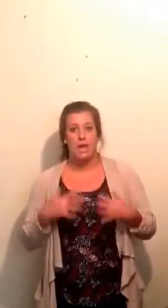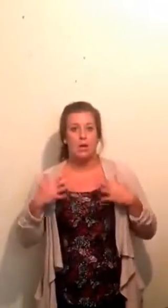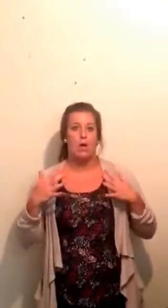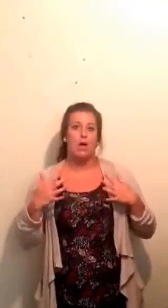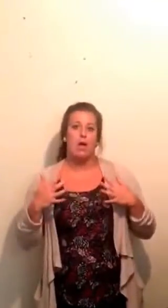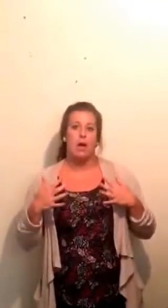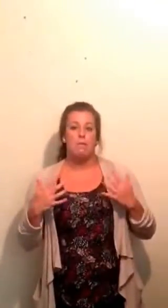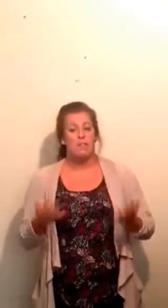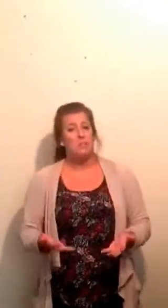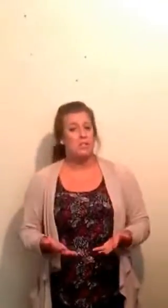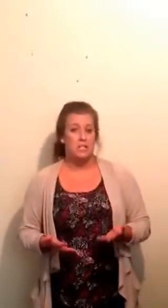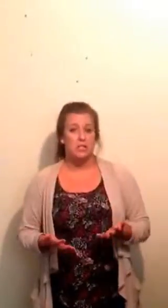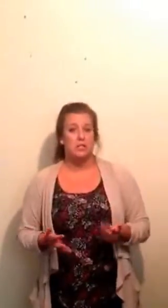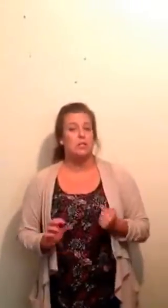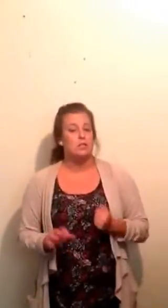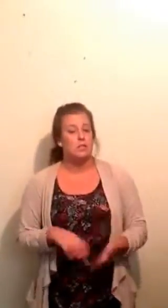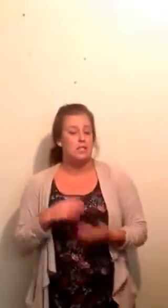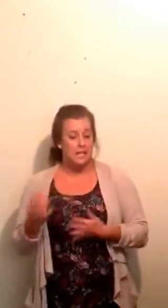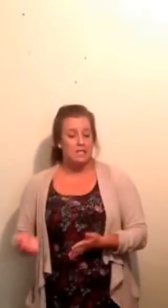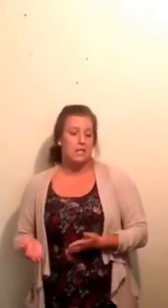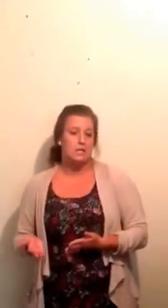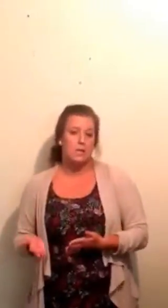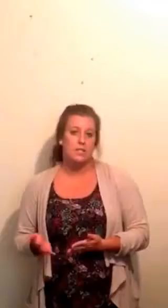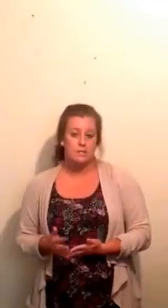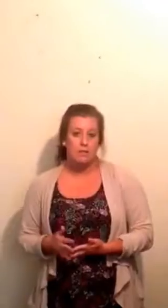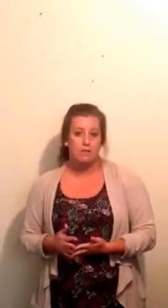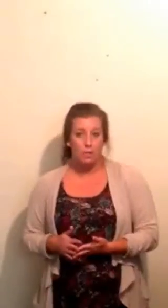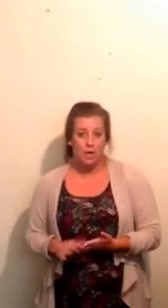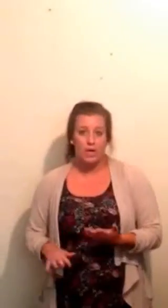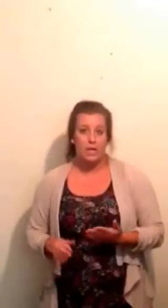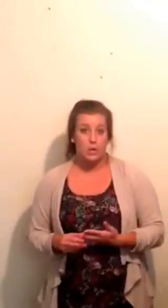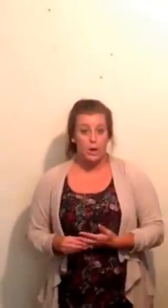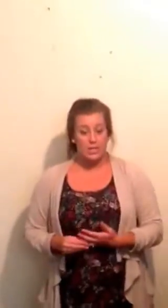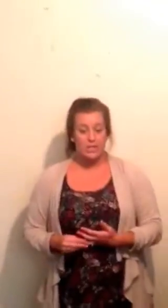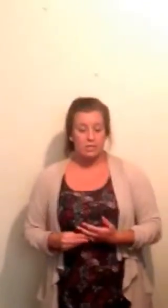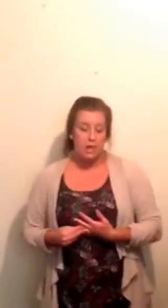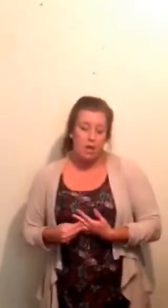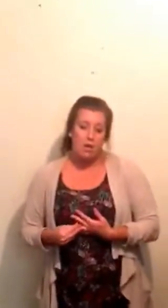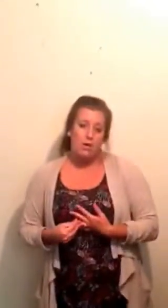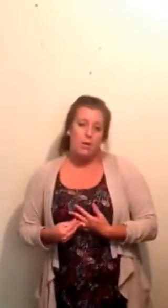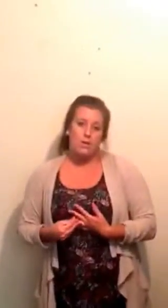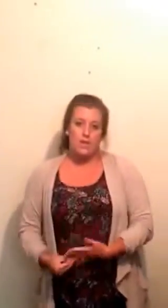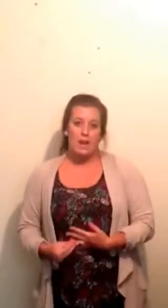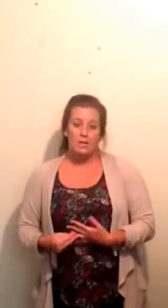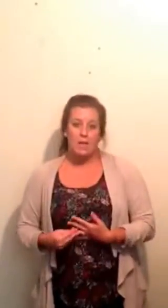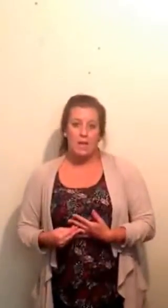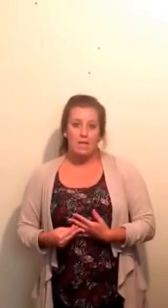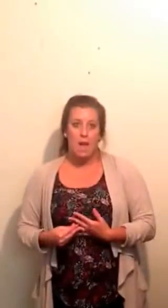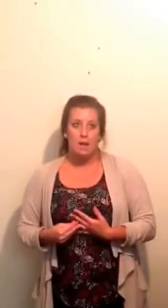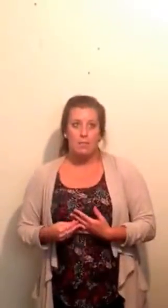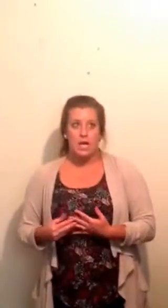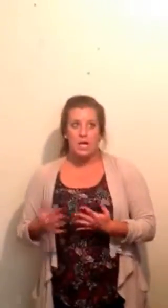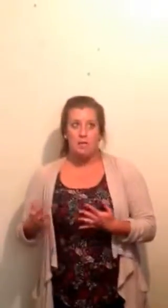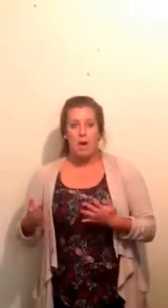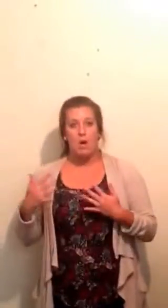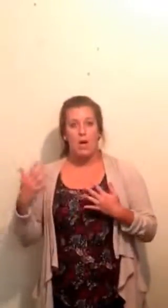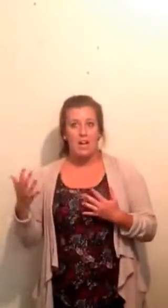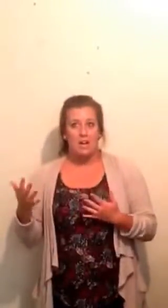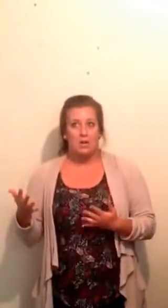layout, and the procedures? The second side is going to be for your wonders. So that'll be talking about any kind of